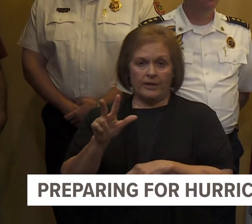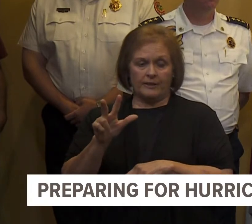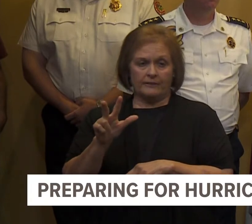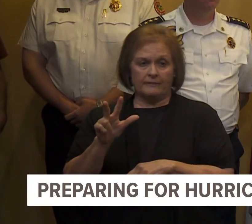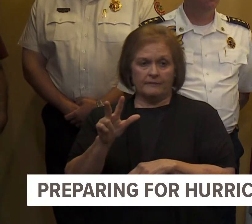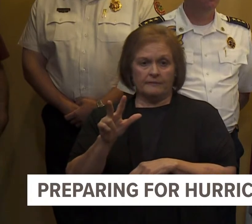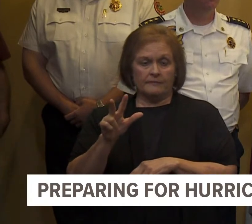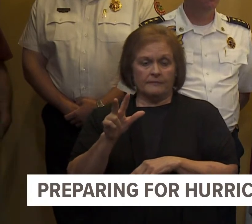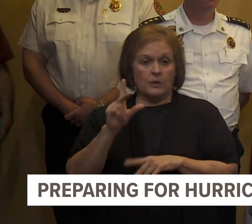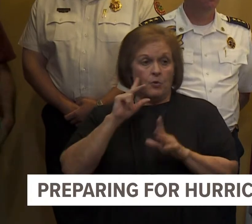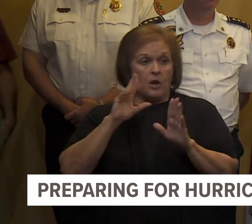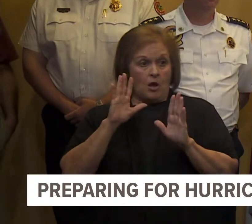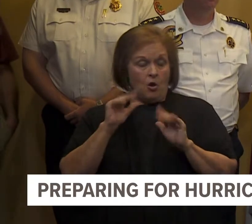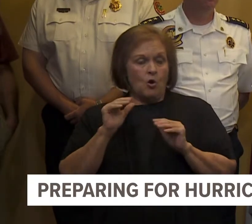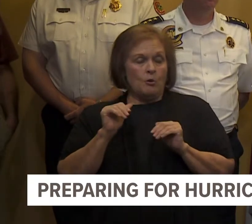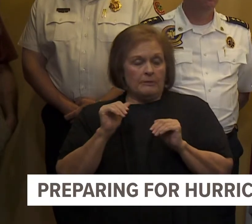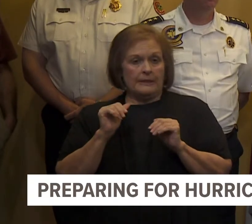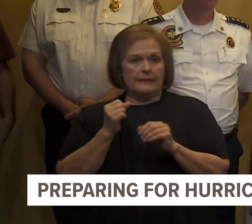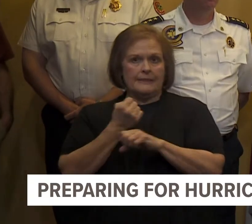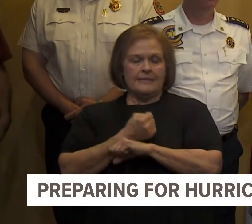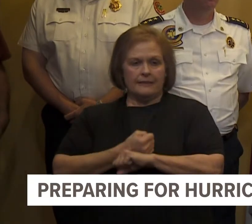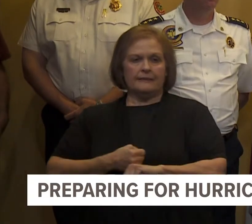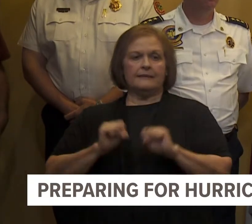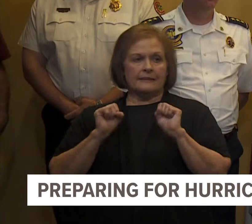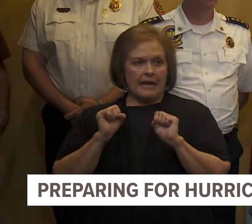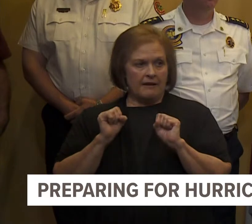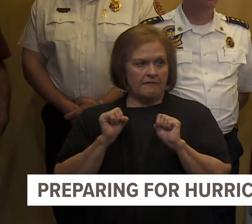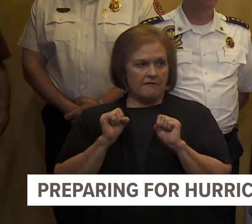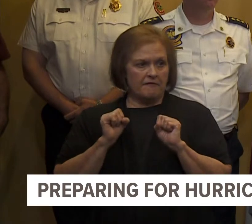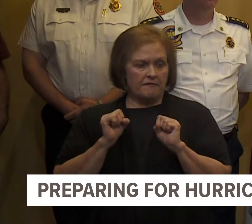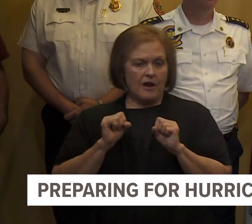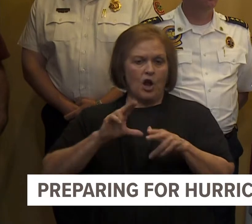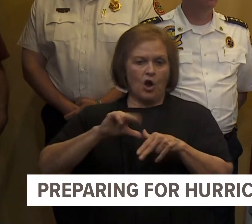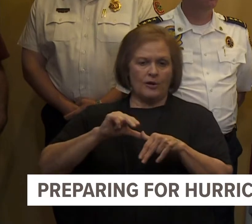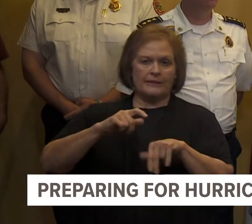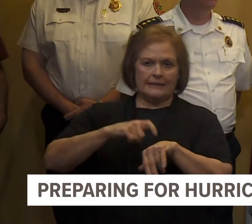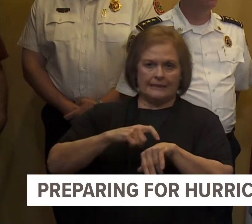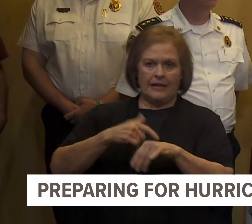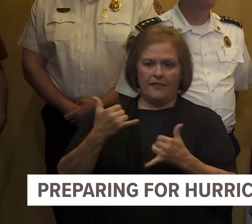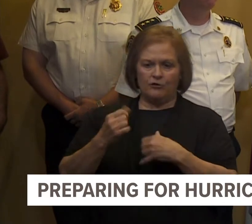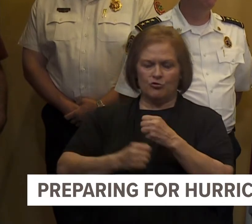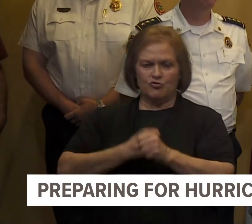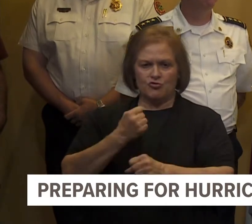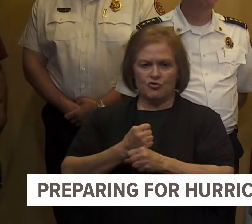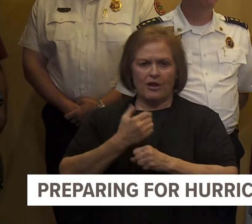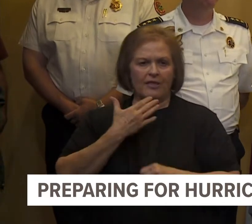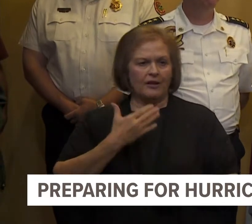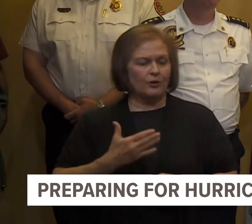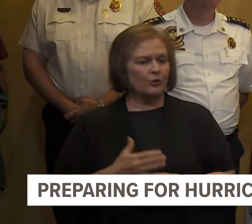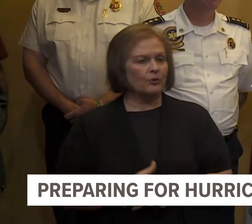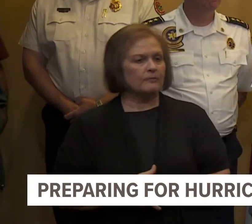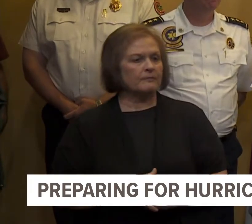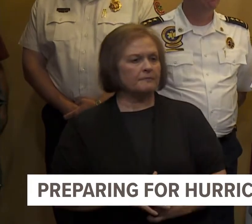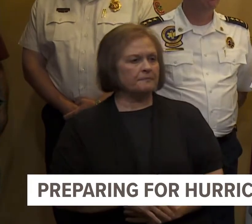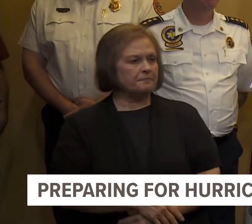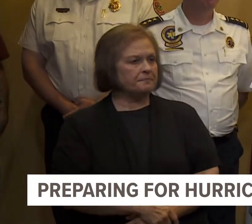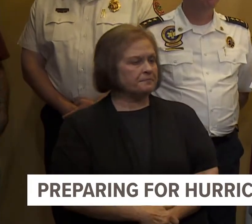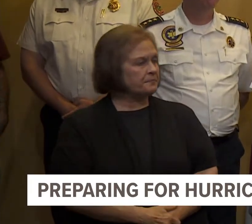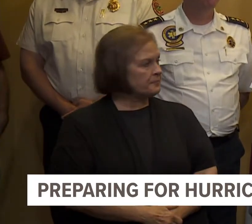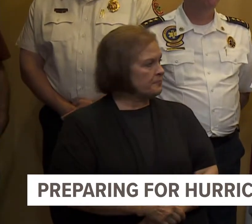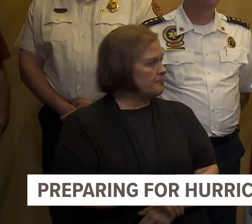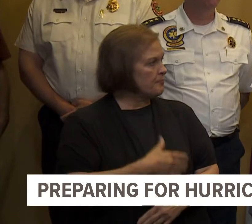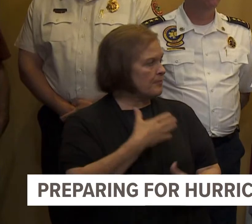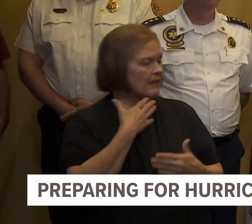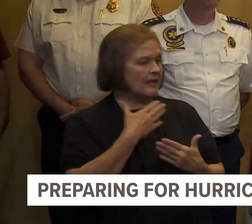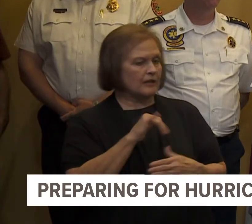504-658-7623, and we hope for a safe, hurricane season this year. Thank you, everyone. That's it. Thank you, Joe.